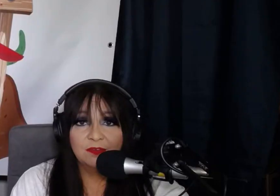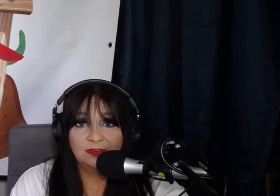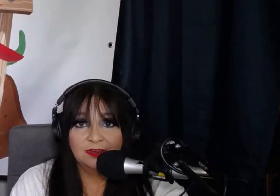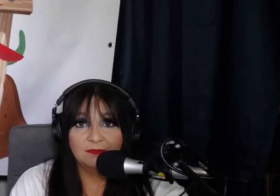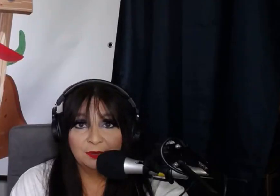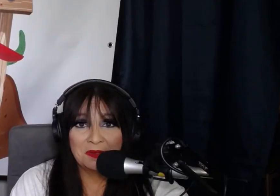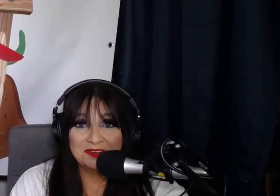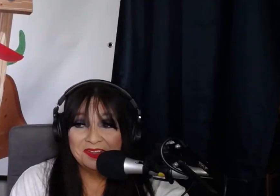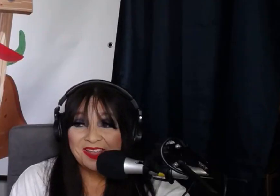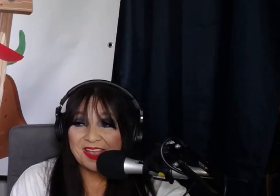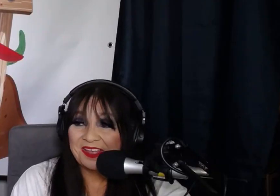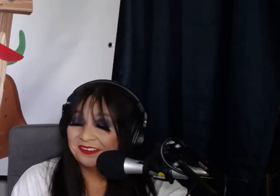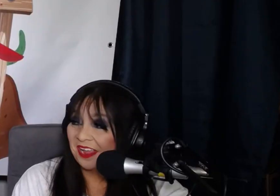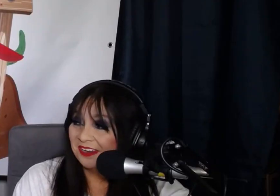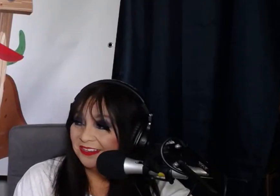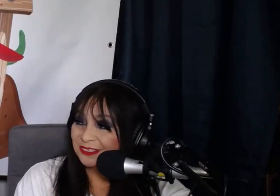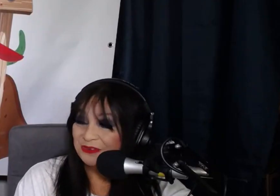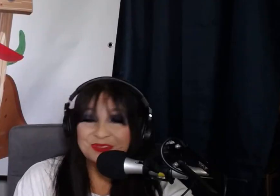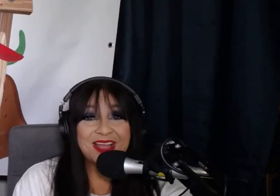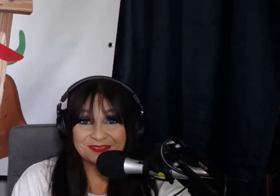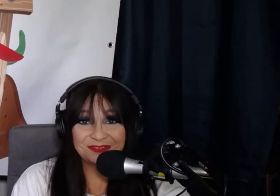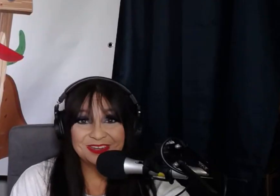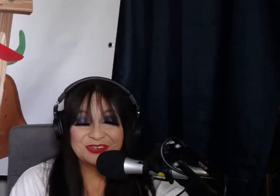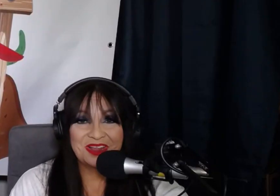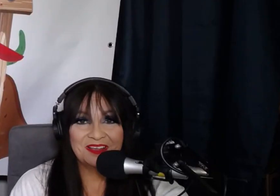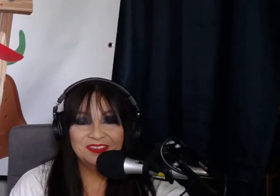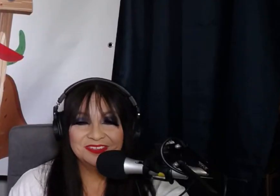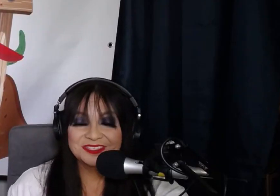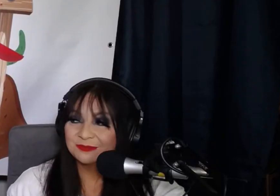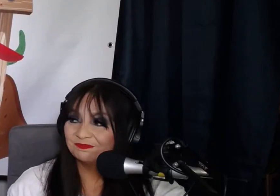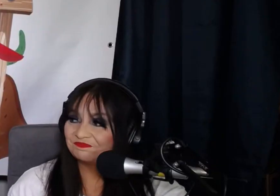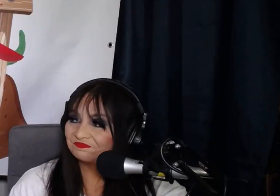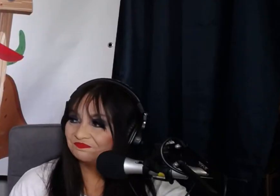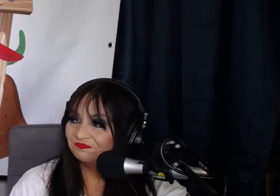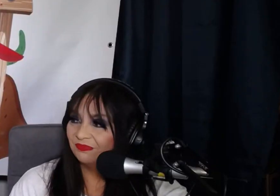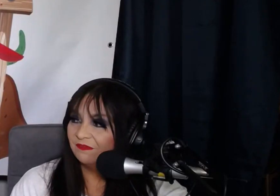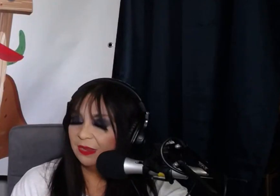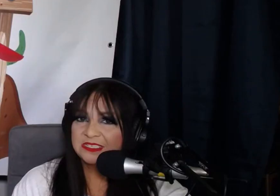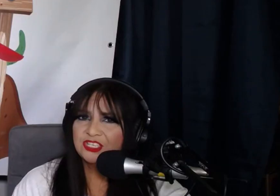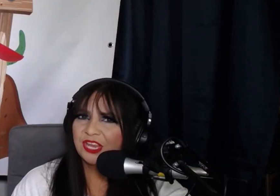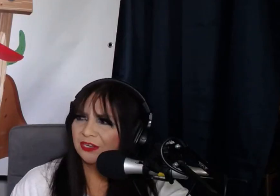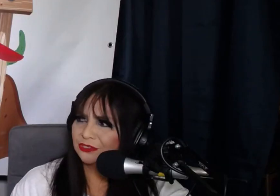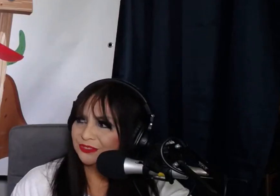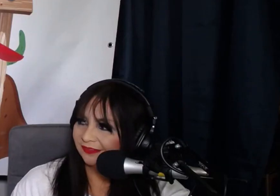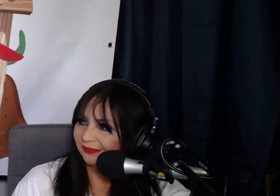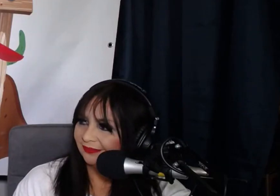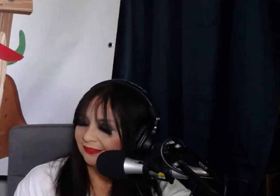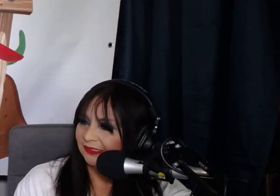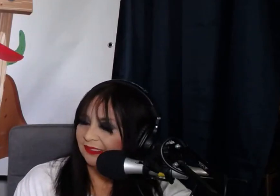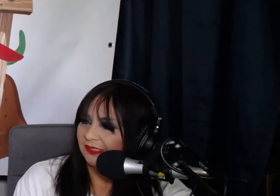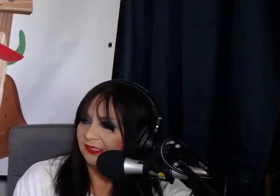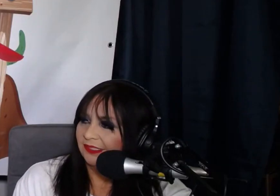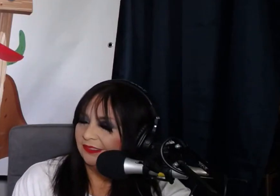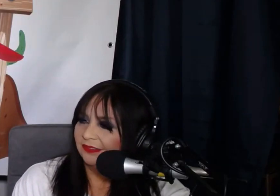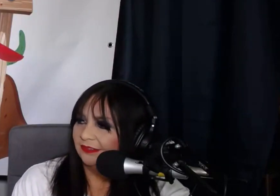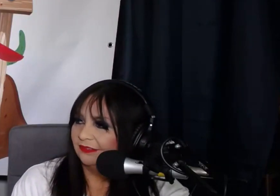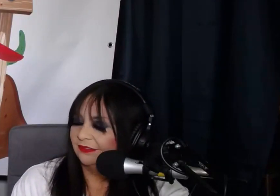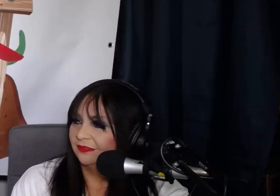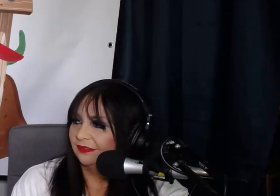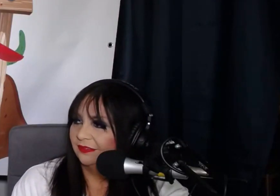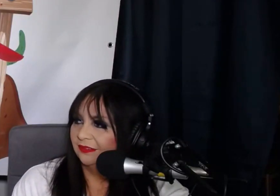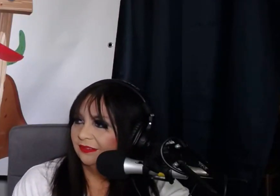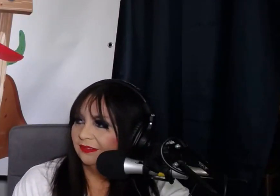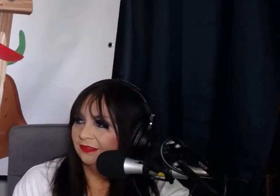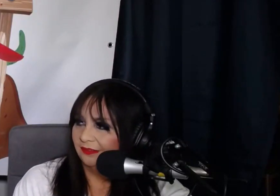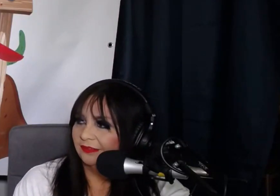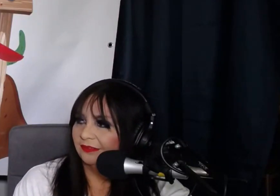it's affected everyone. Yeah. And kind of this new life that you have. And this new life and famous educators. Yeah, they are famous educators. So I